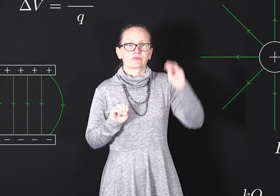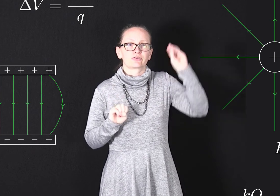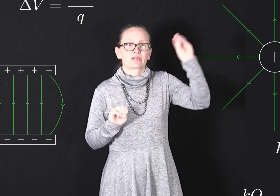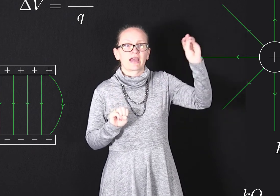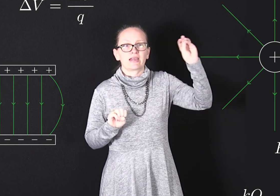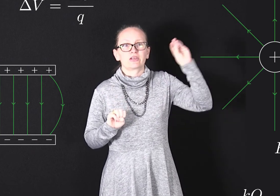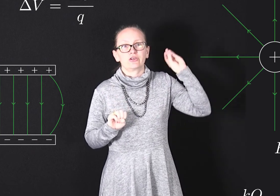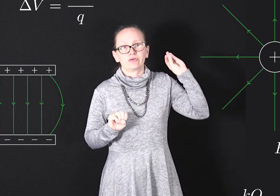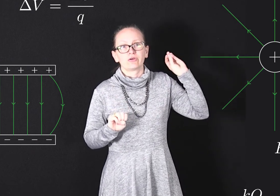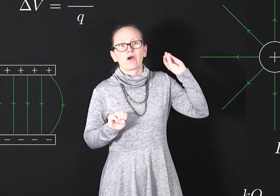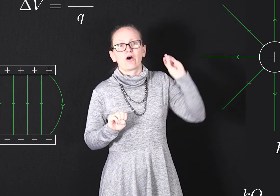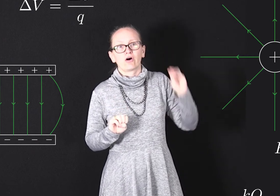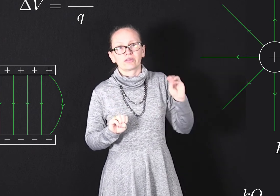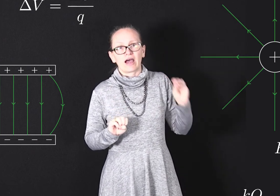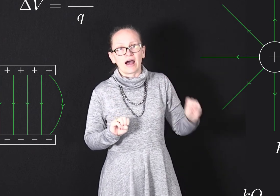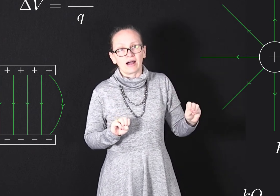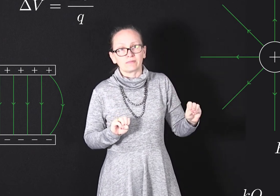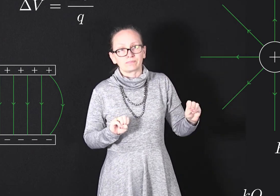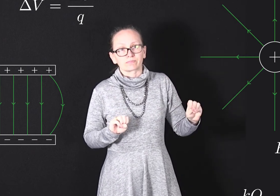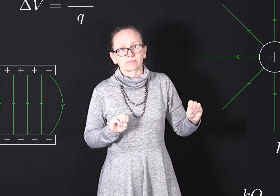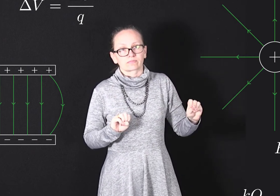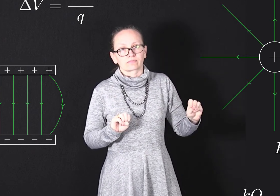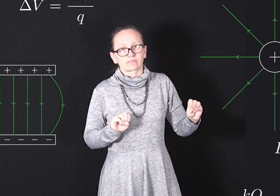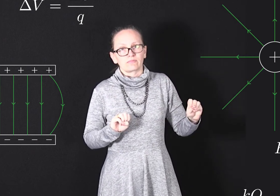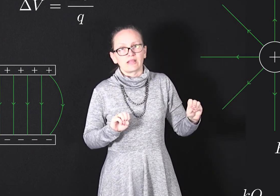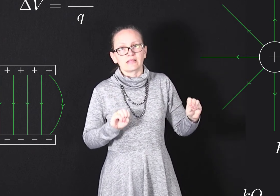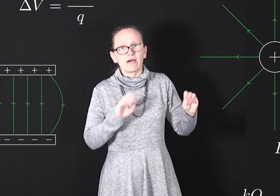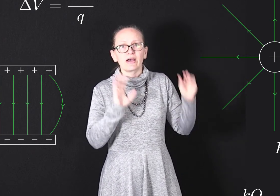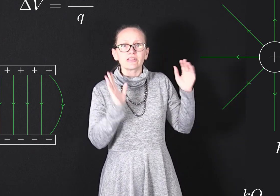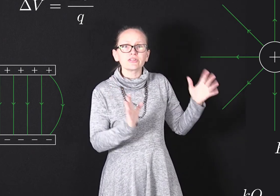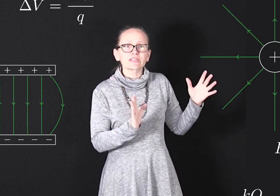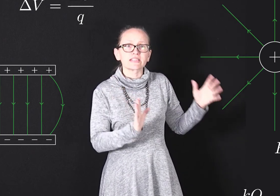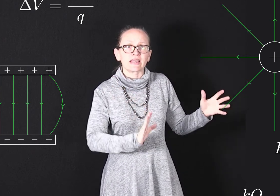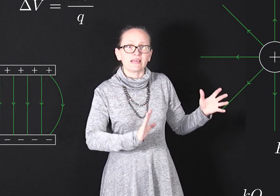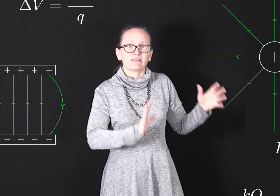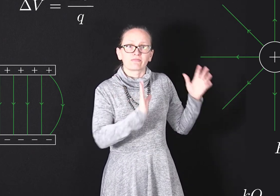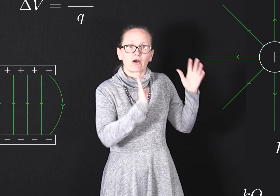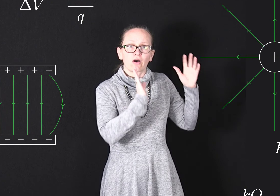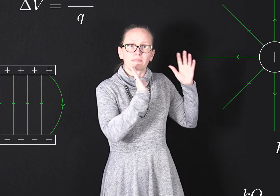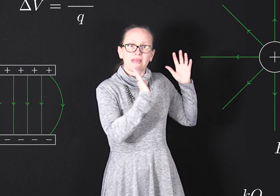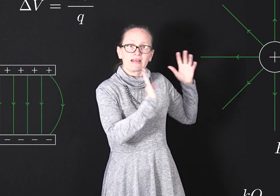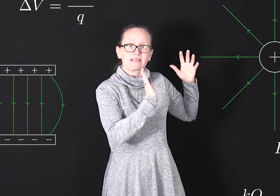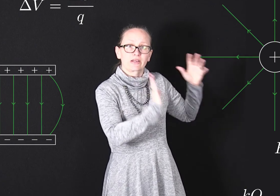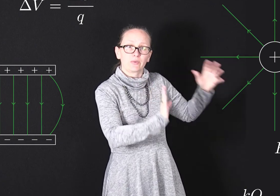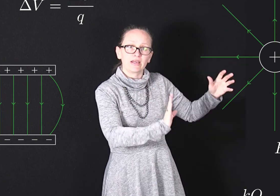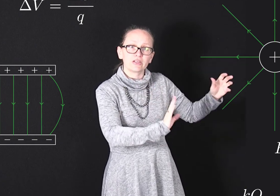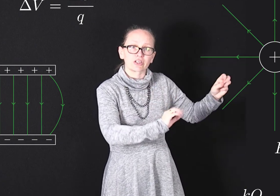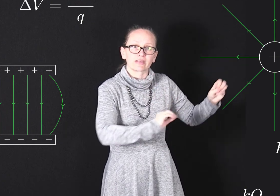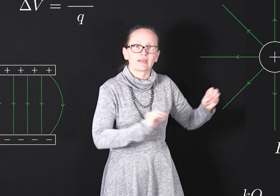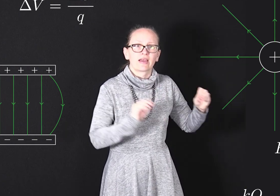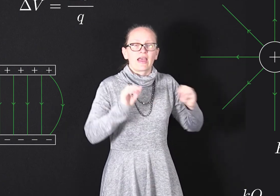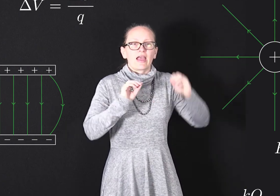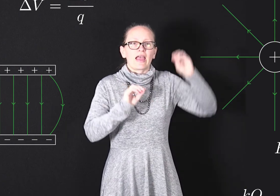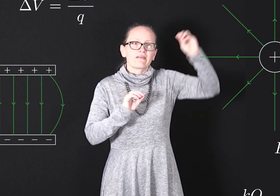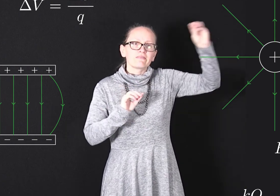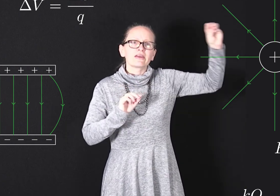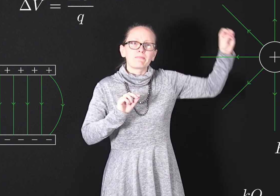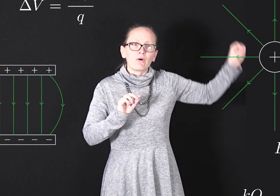to KQ on R. Now, as you'll see from that equation, every